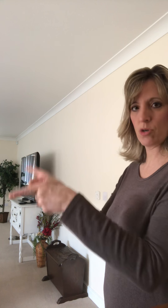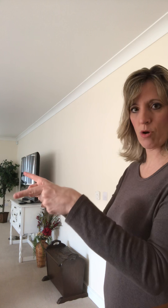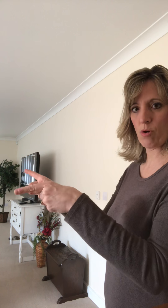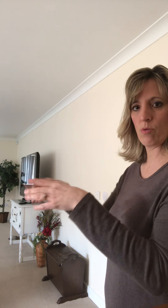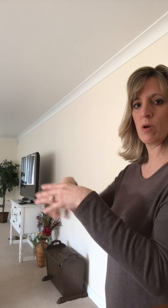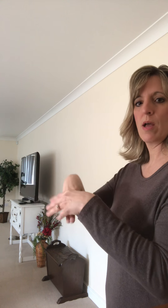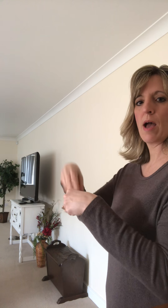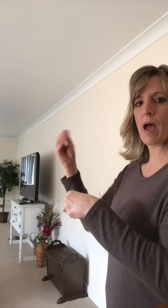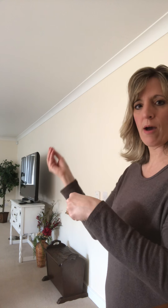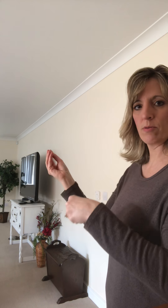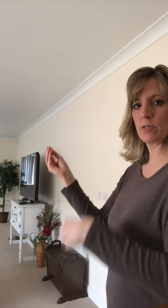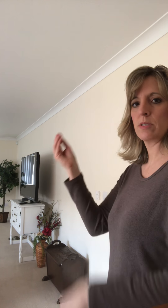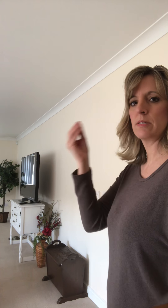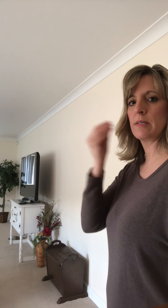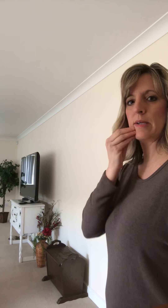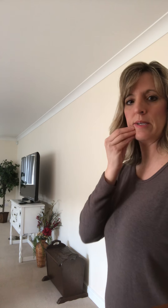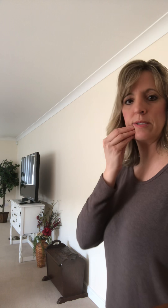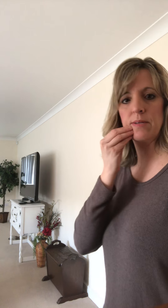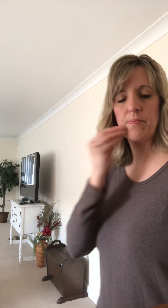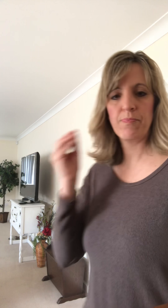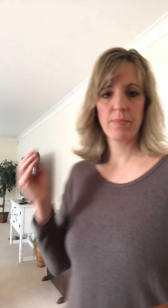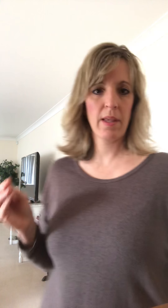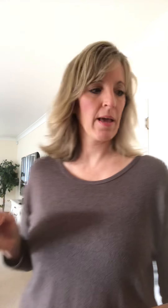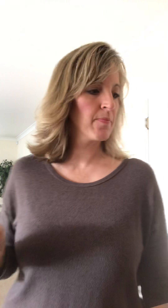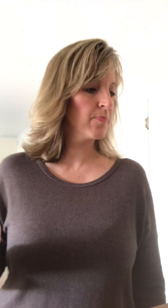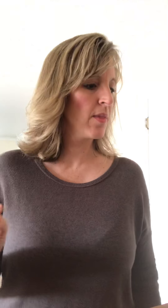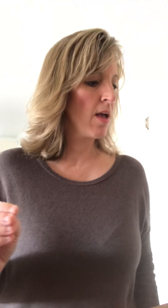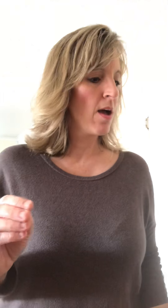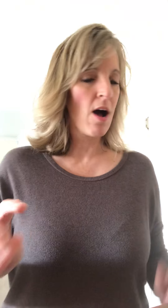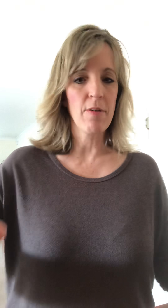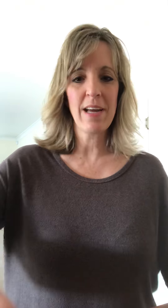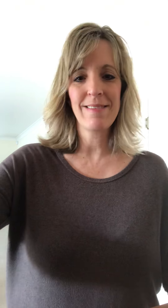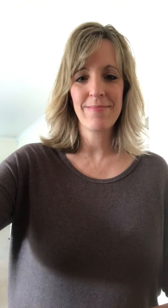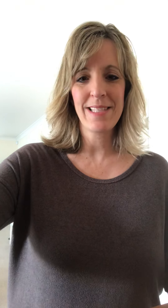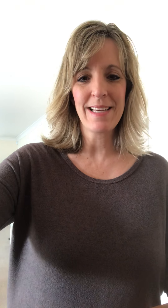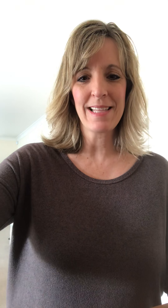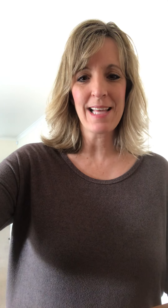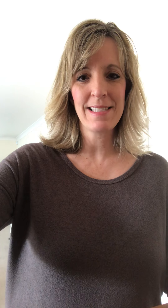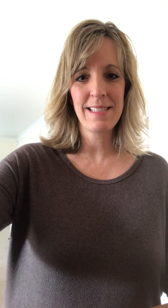go out to eat, okay? All right, see you in class.